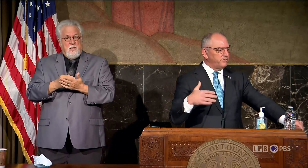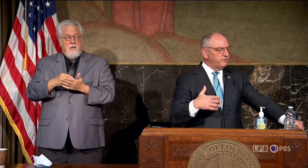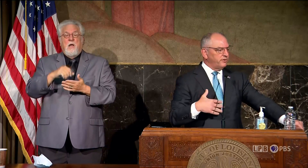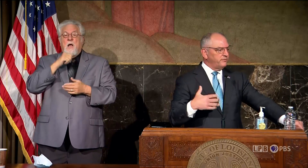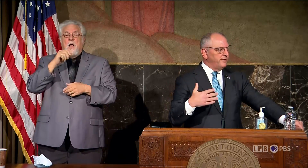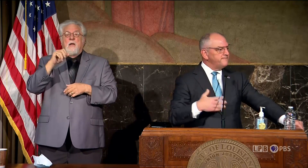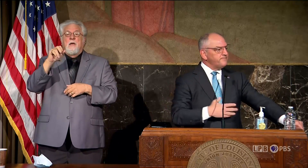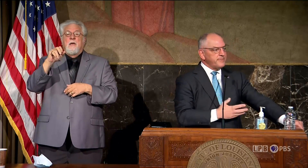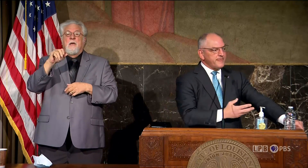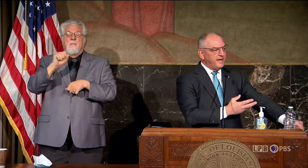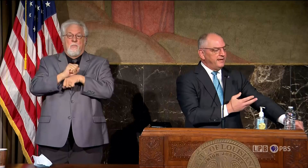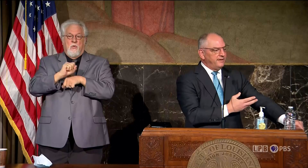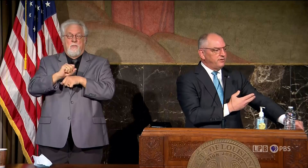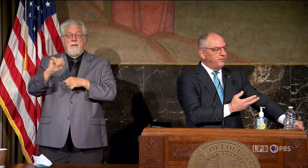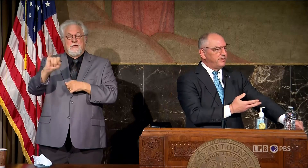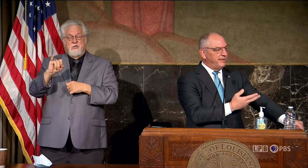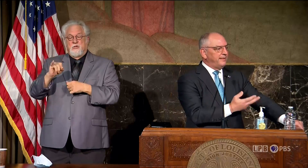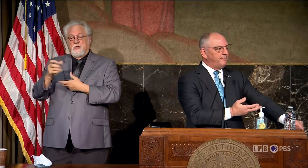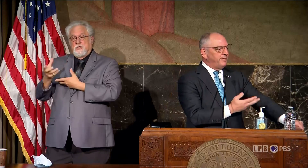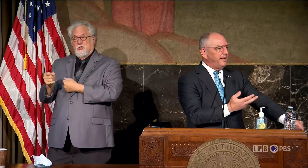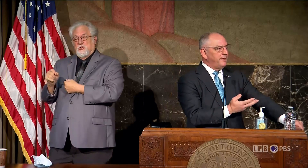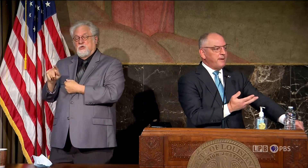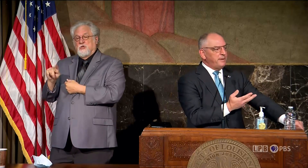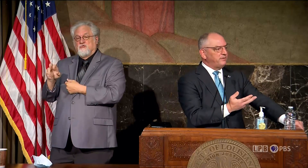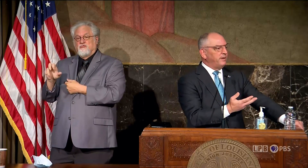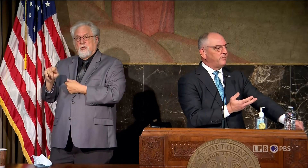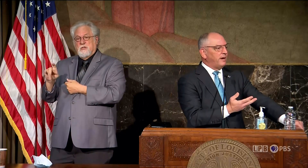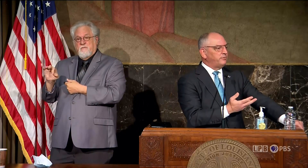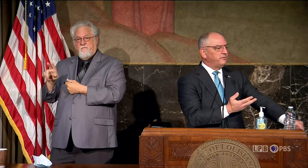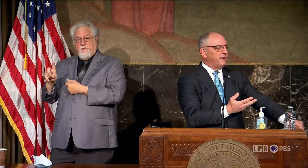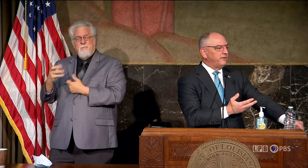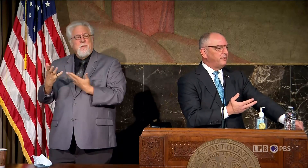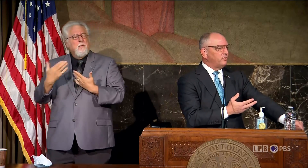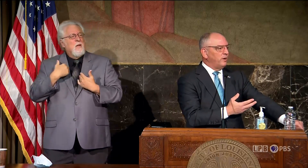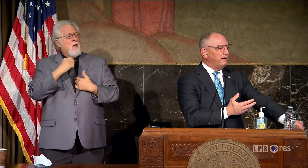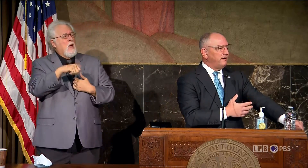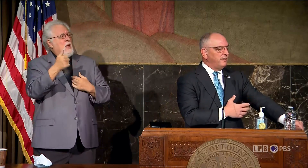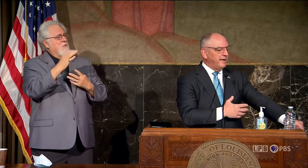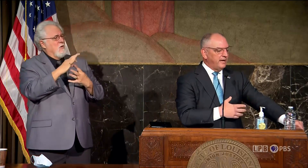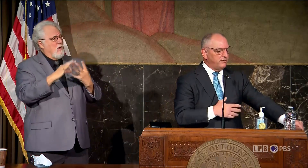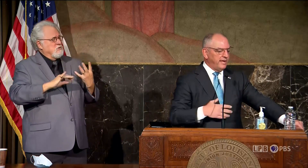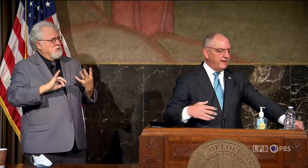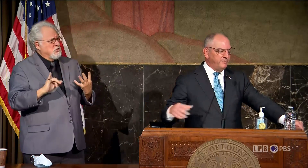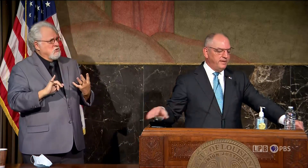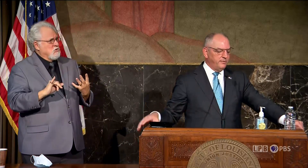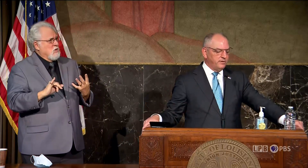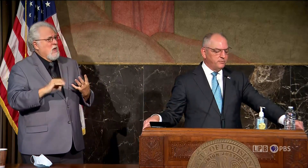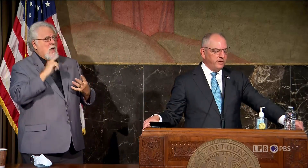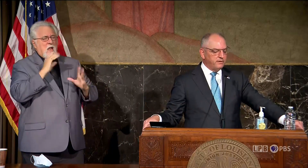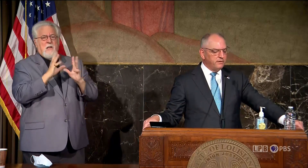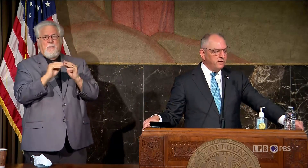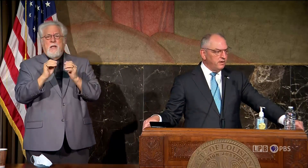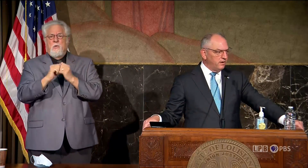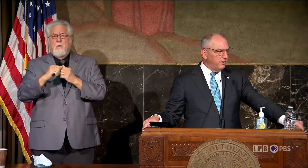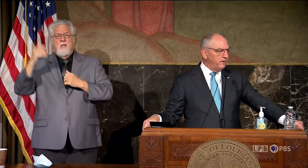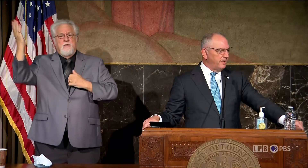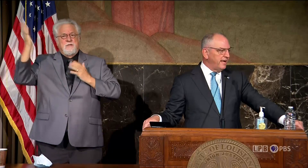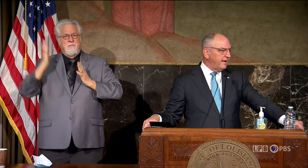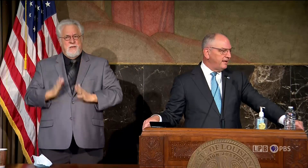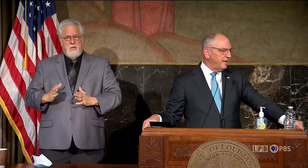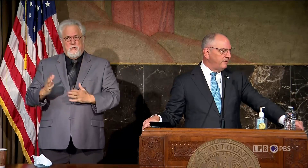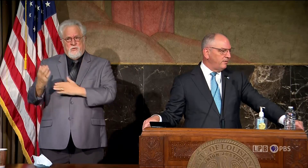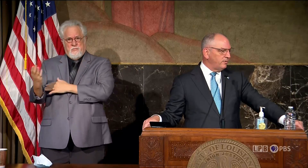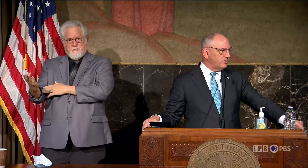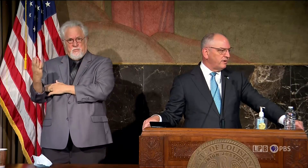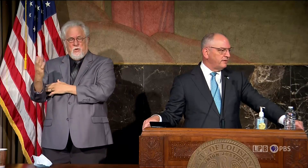unemployment insurance trust fund? And so, and there may be some other options out there as well. I actually had a meeting with the speaker earlier